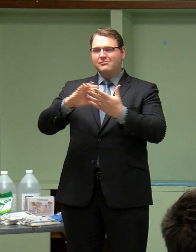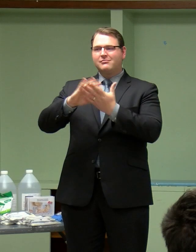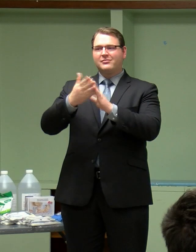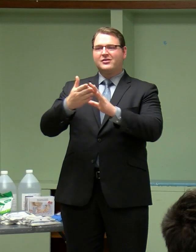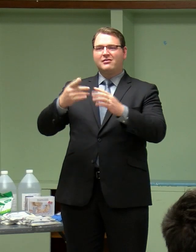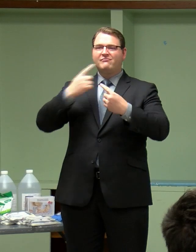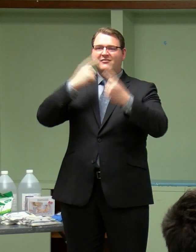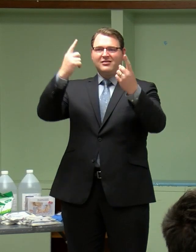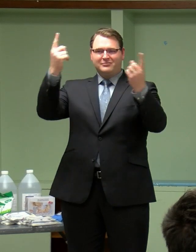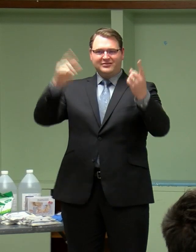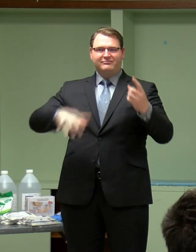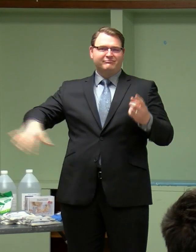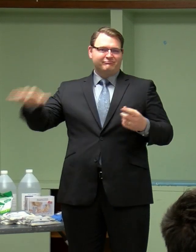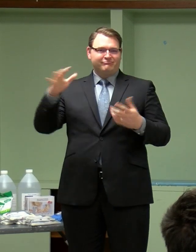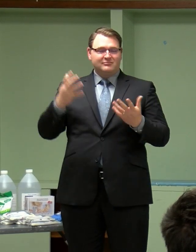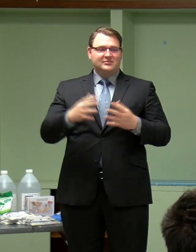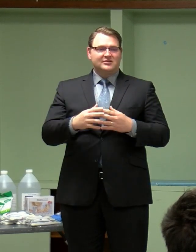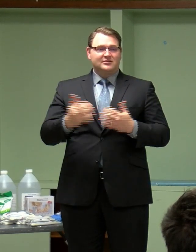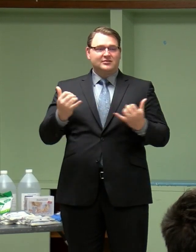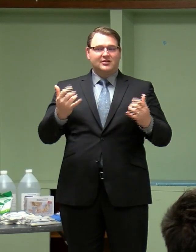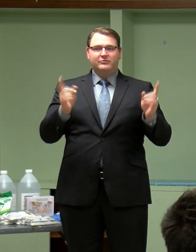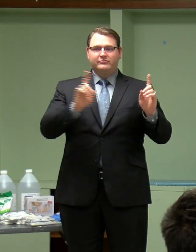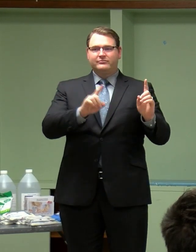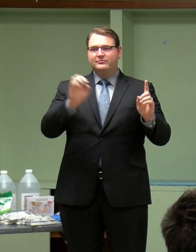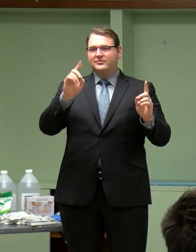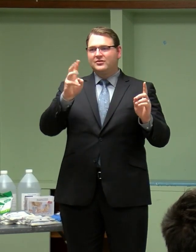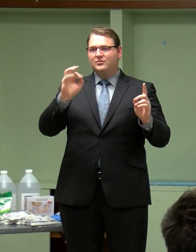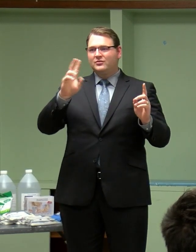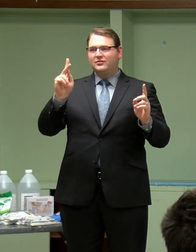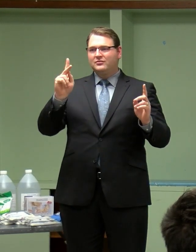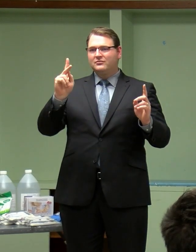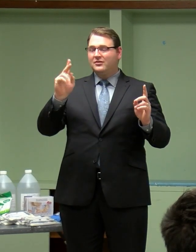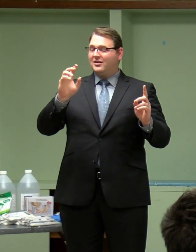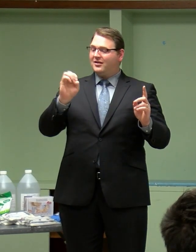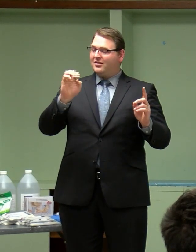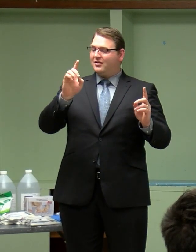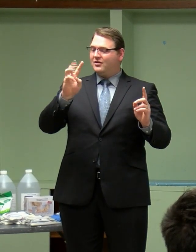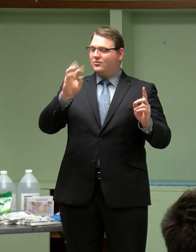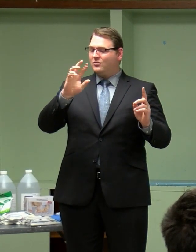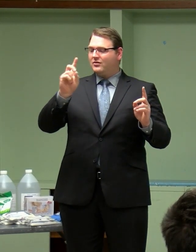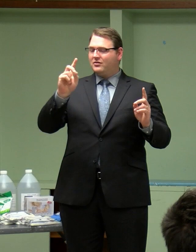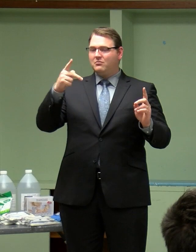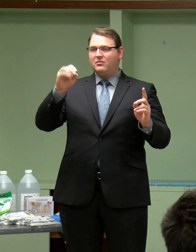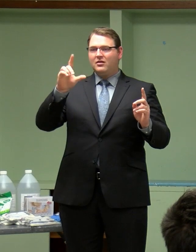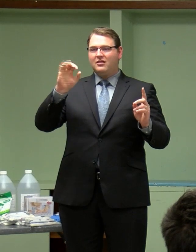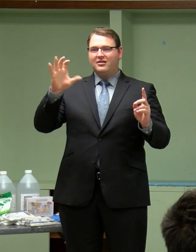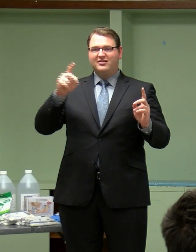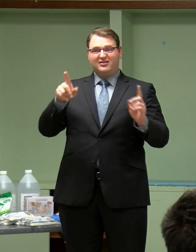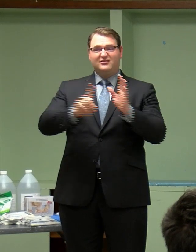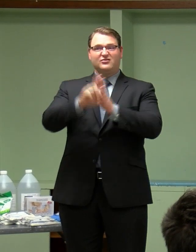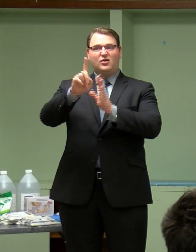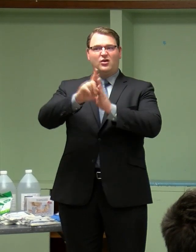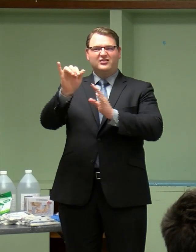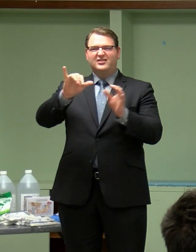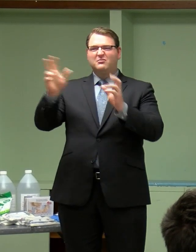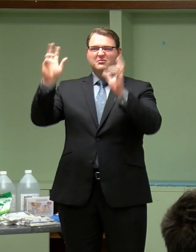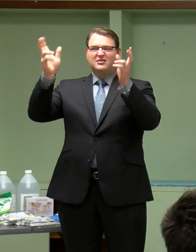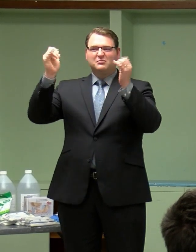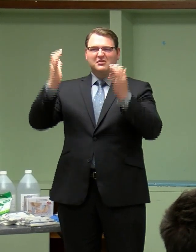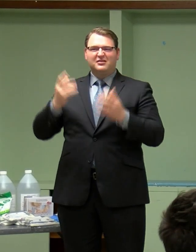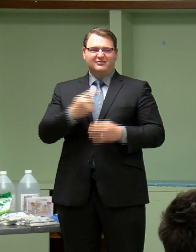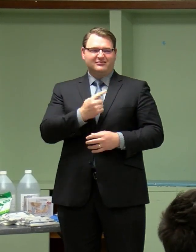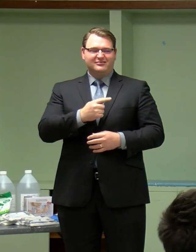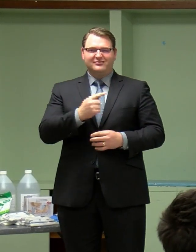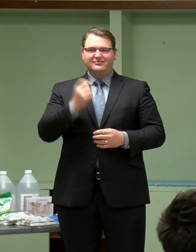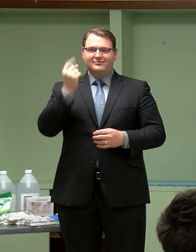I'm standing with Councilmember Edward Pollard. You know, he's tall enough to be a basketball player, but I don't